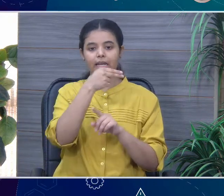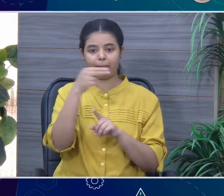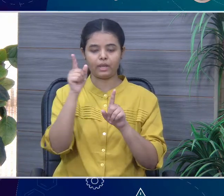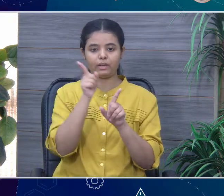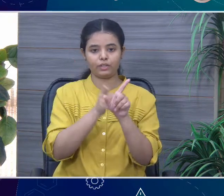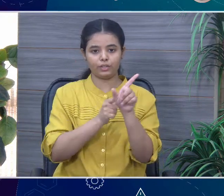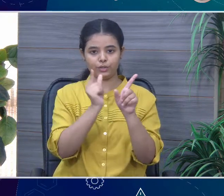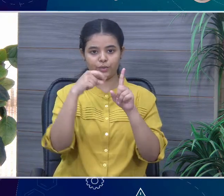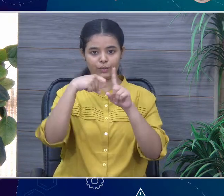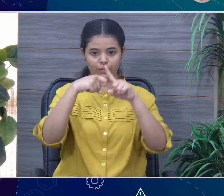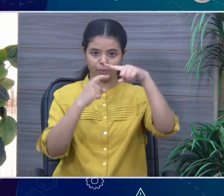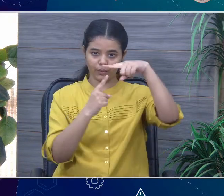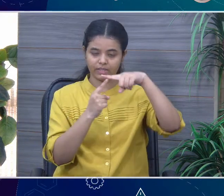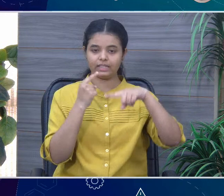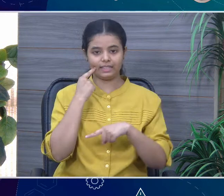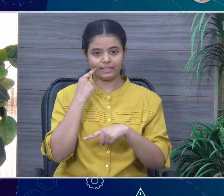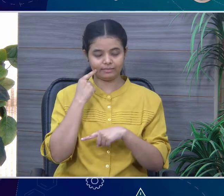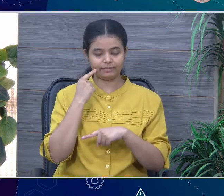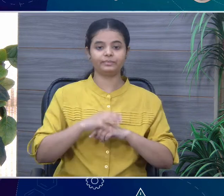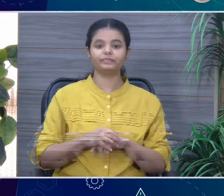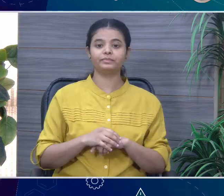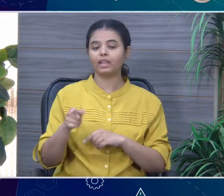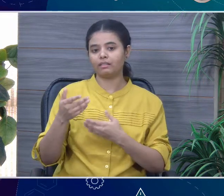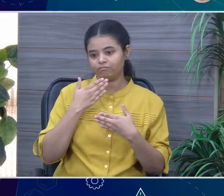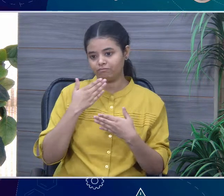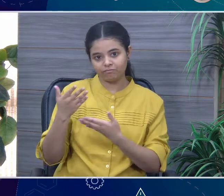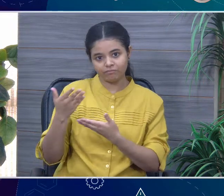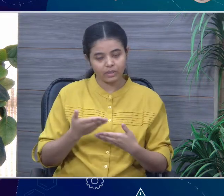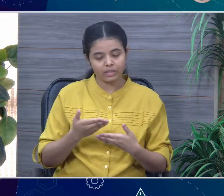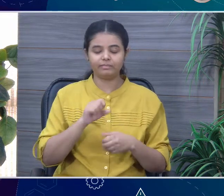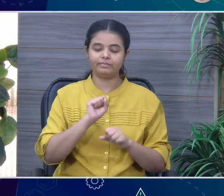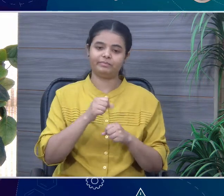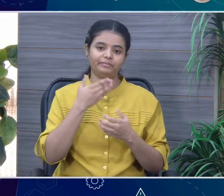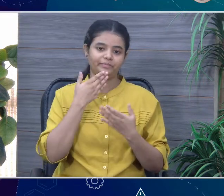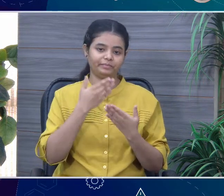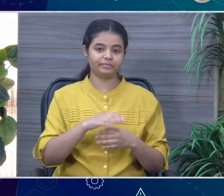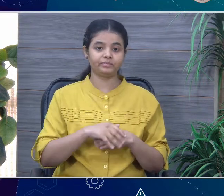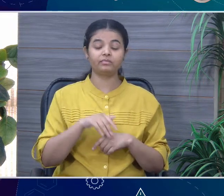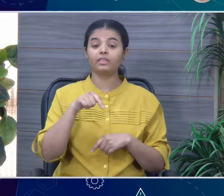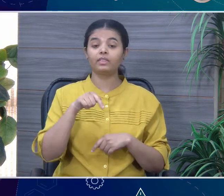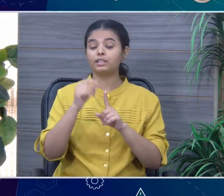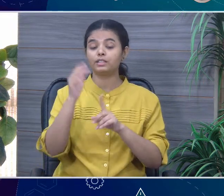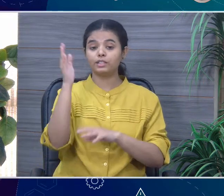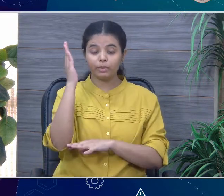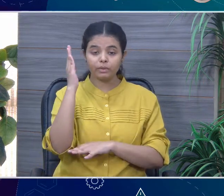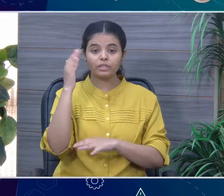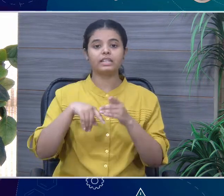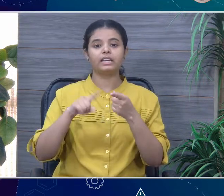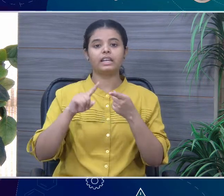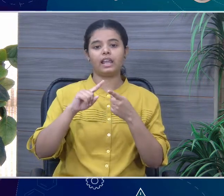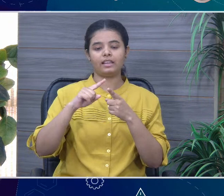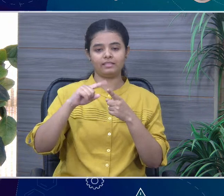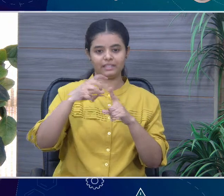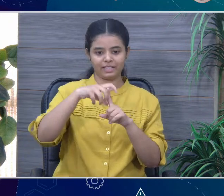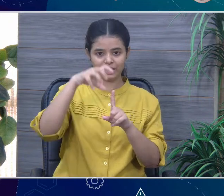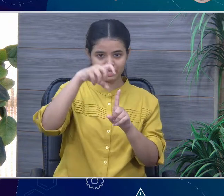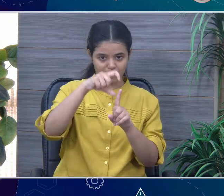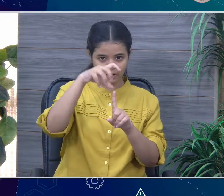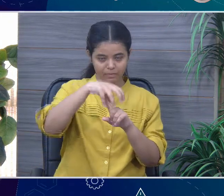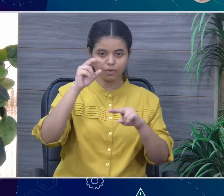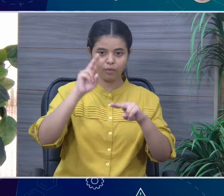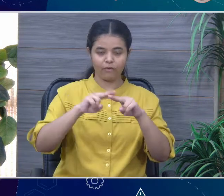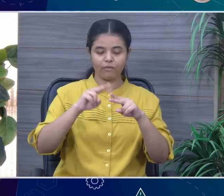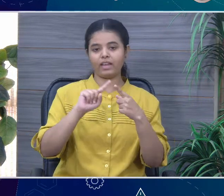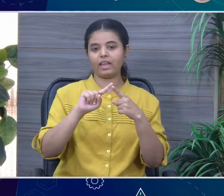Welcome, ma'am. Thank you, Tanvi. So let me introduce ma'am to all of you. She is a professor in education from Department of